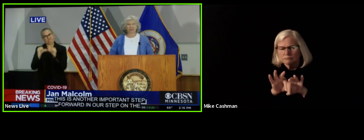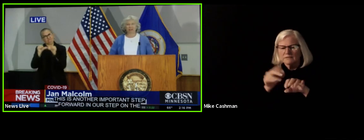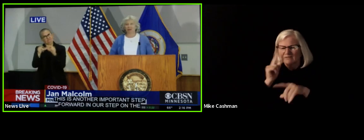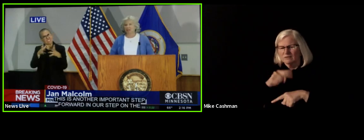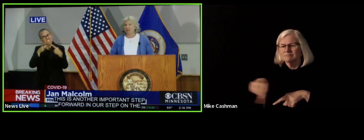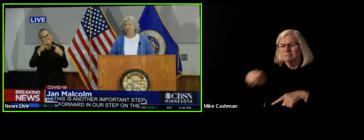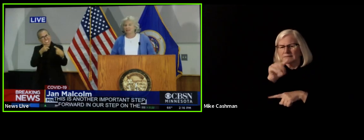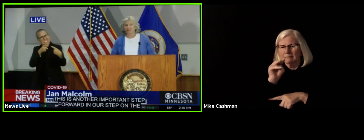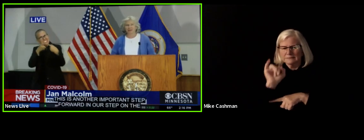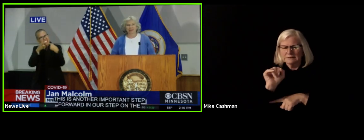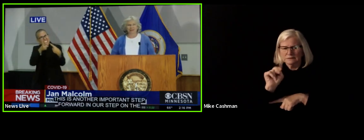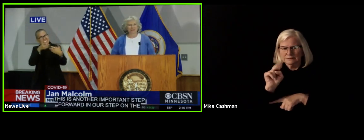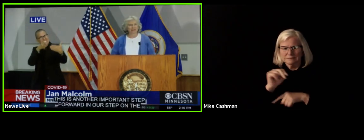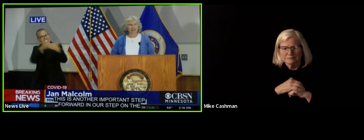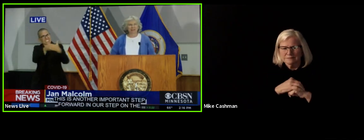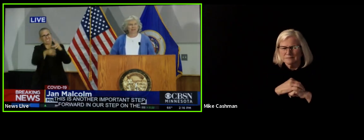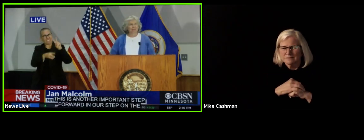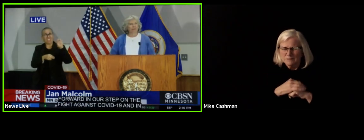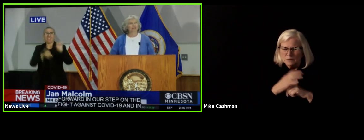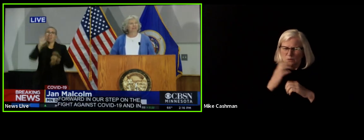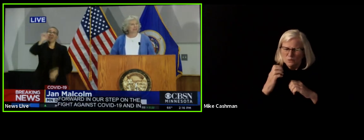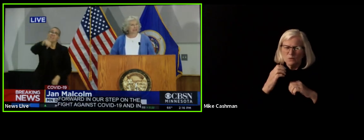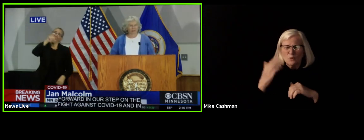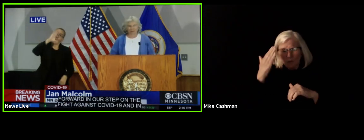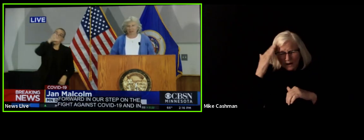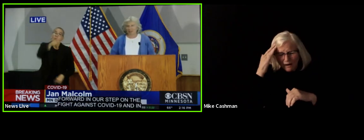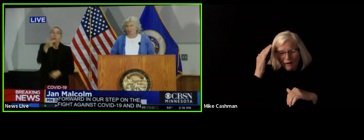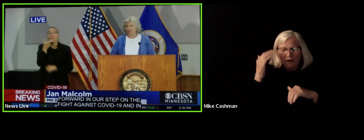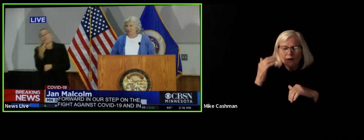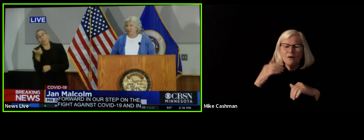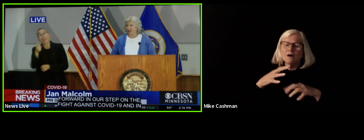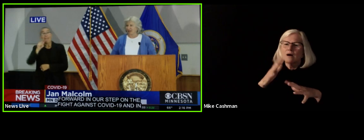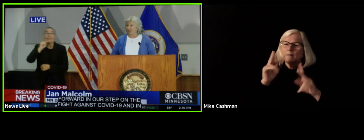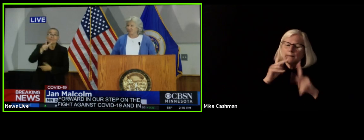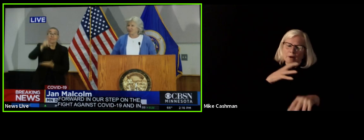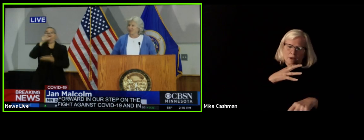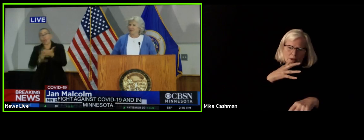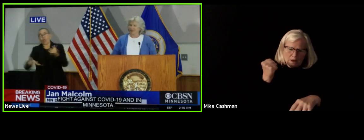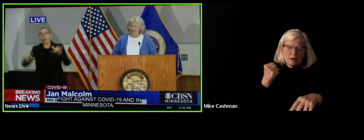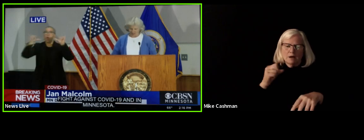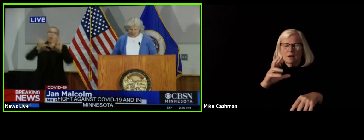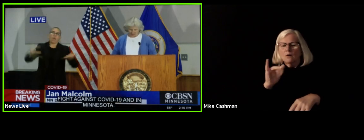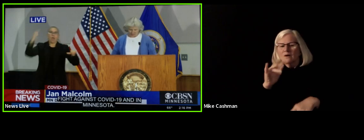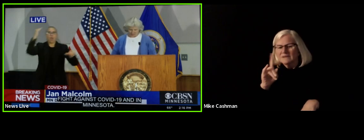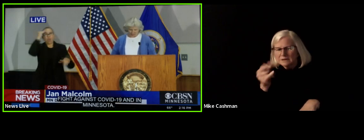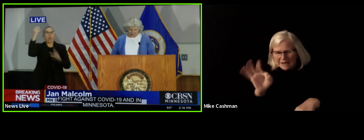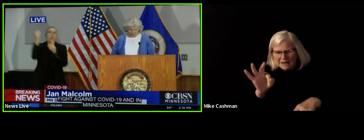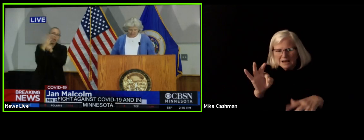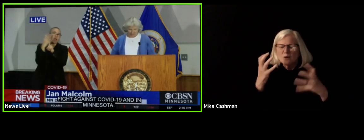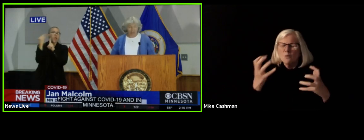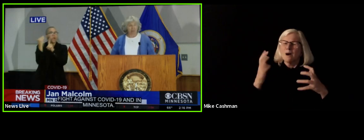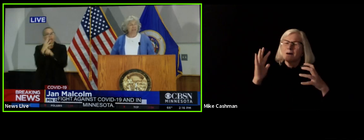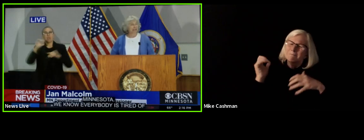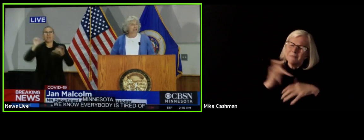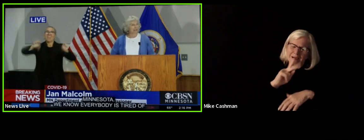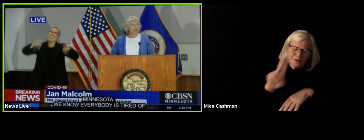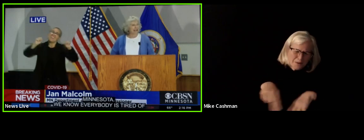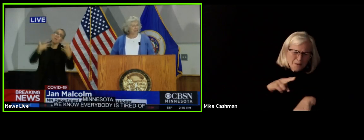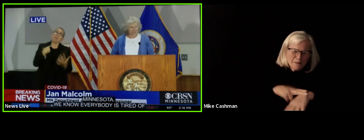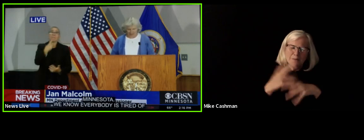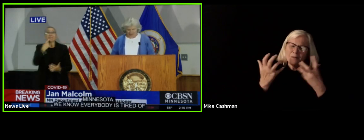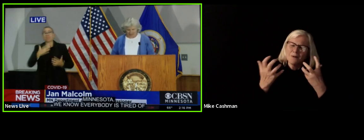everybody's tired of this. Everybody's wants to be done with it and wants to get back to everything that we are missing